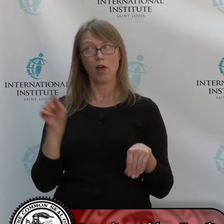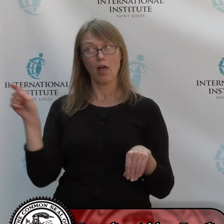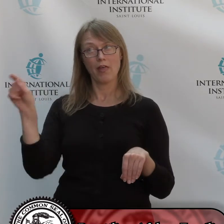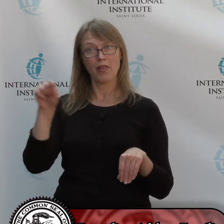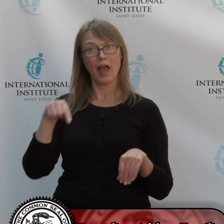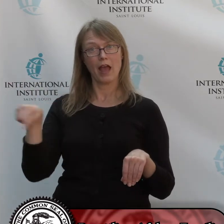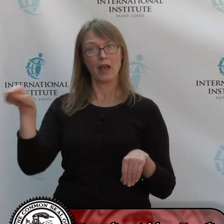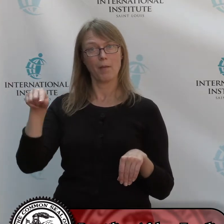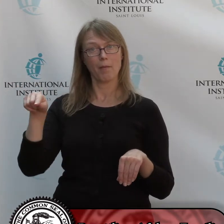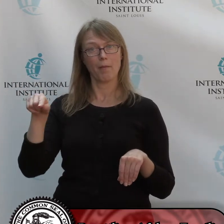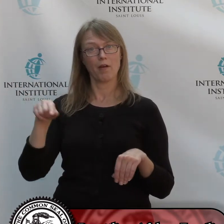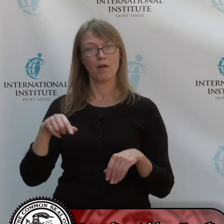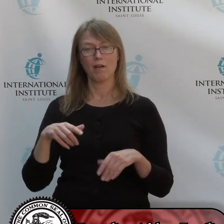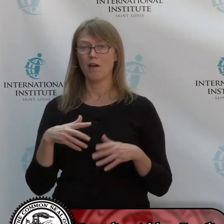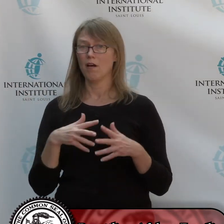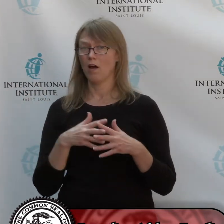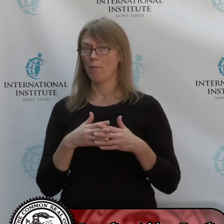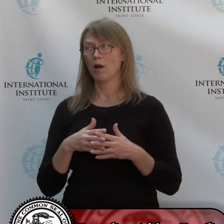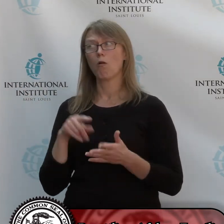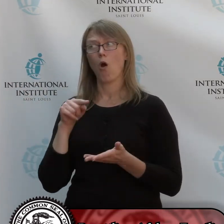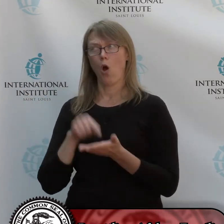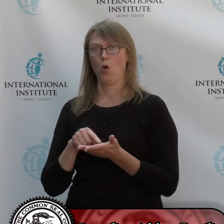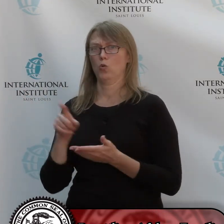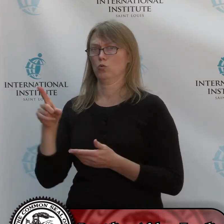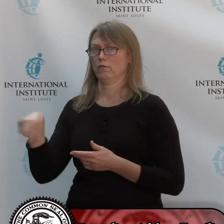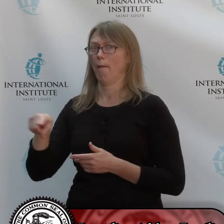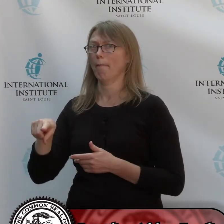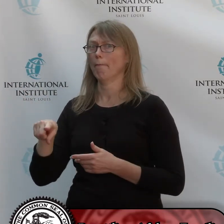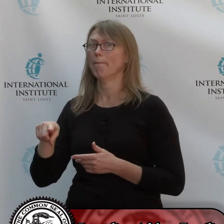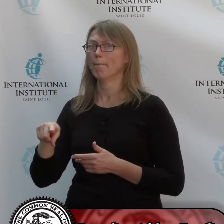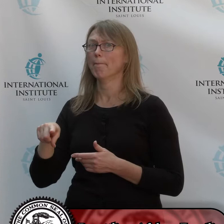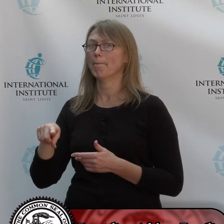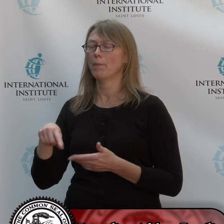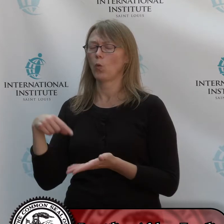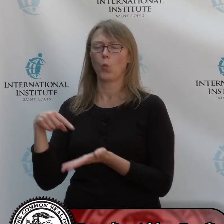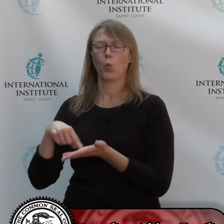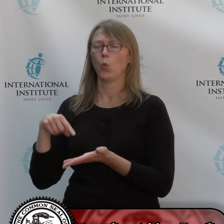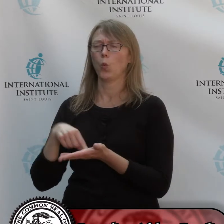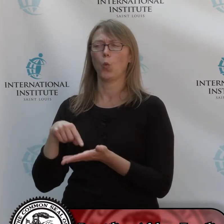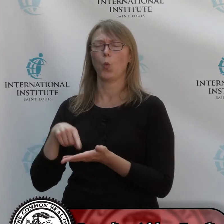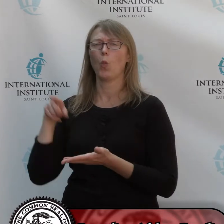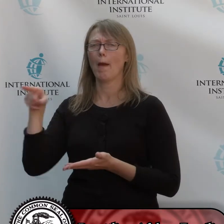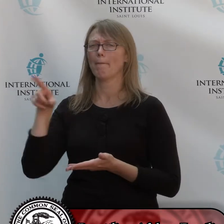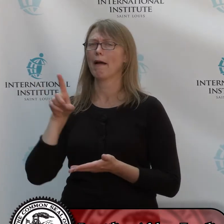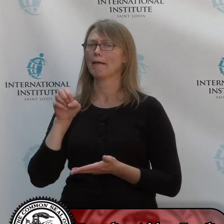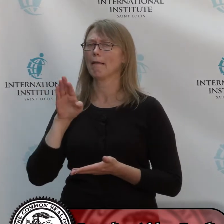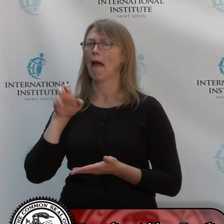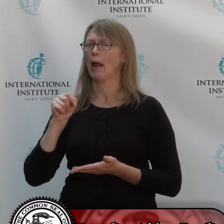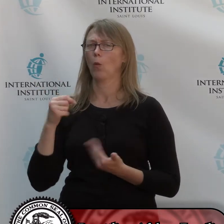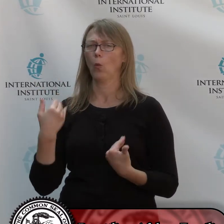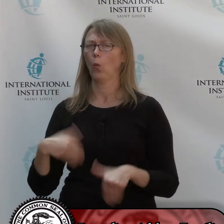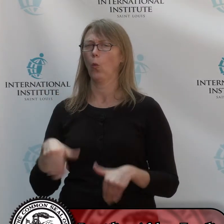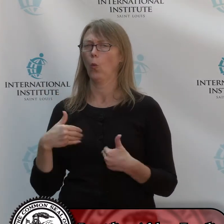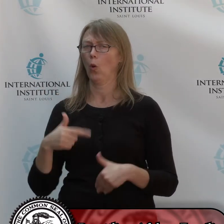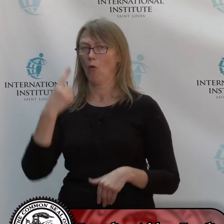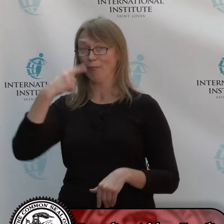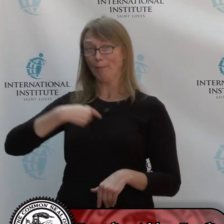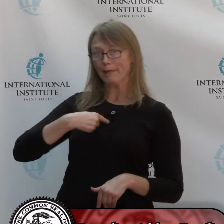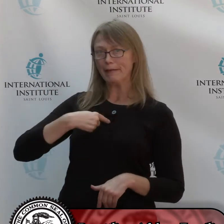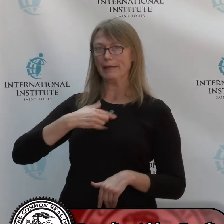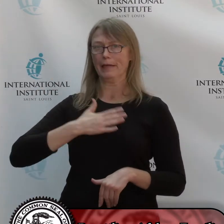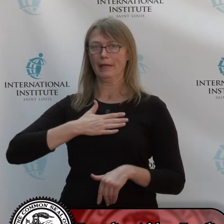America owes these people a debt for what they did for me, for my brothers and sisters who served in Afghanistan.